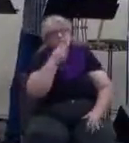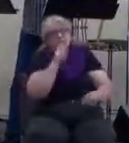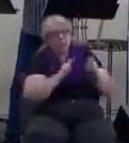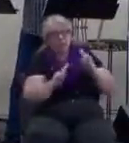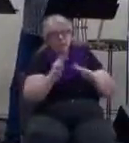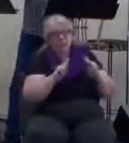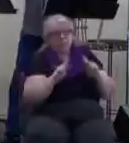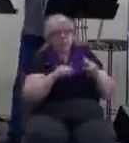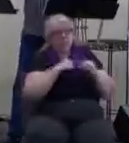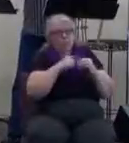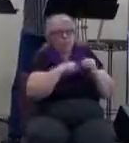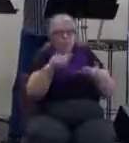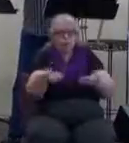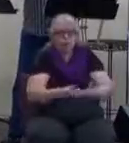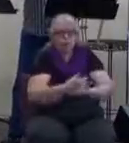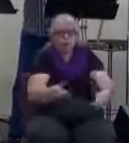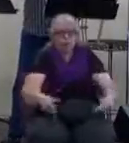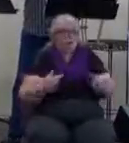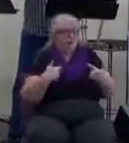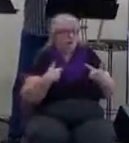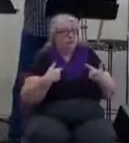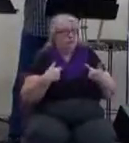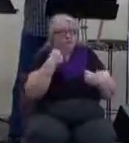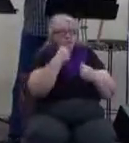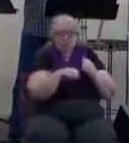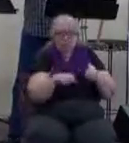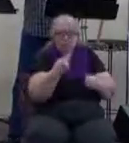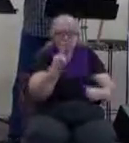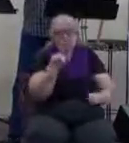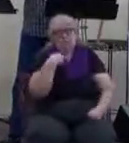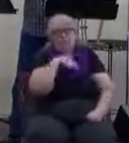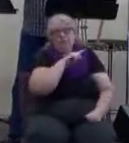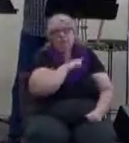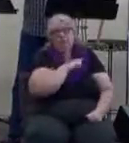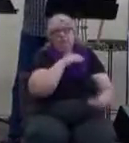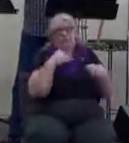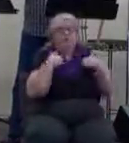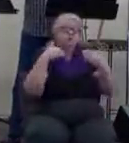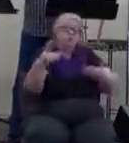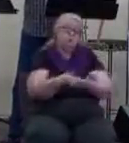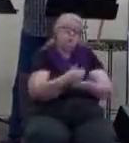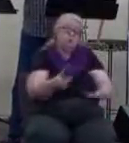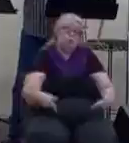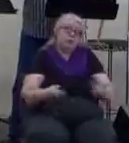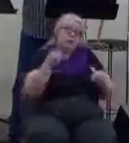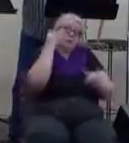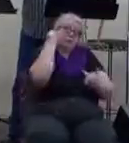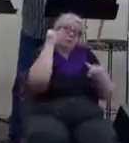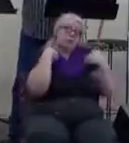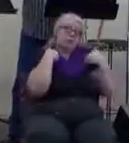Every one of us in the room have a new life if we have Christ Jesus in our hearts, a new